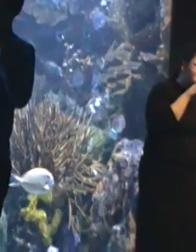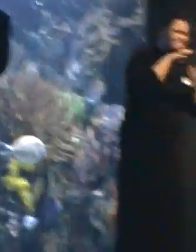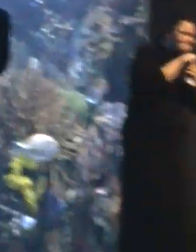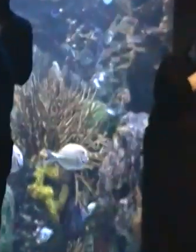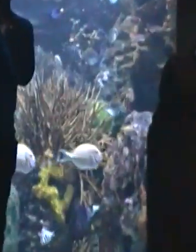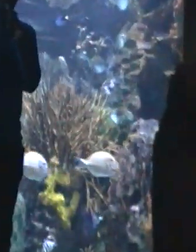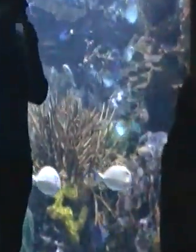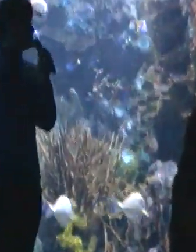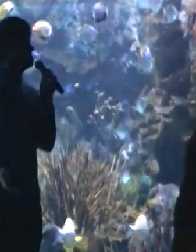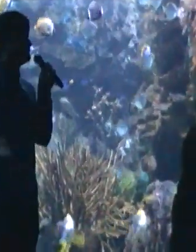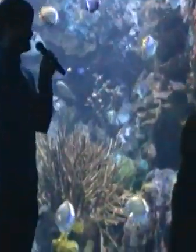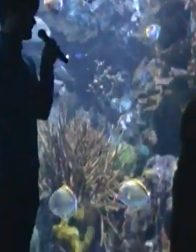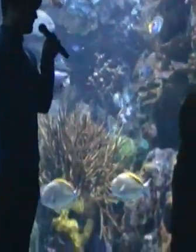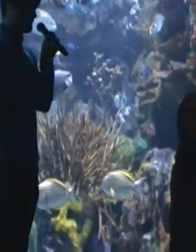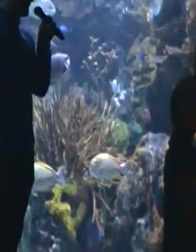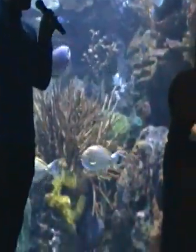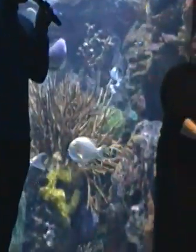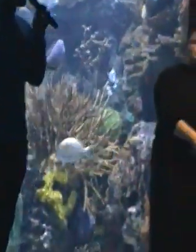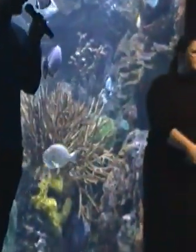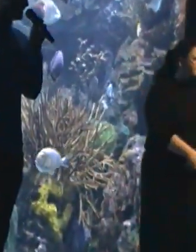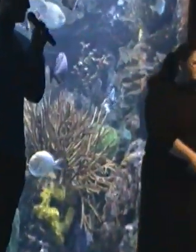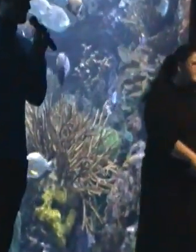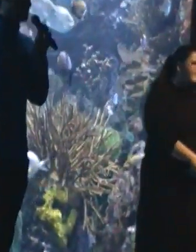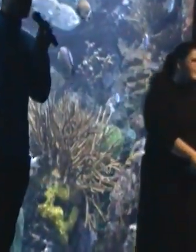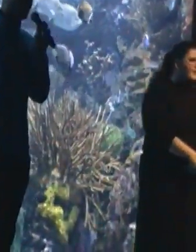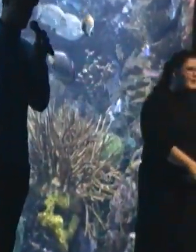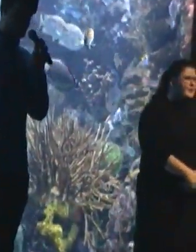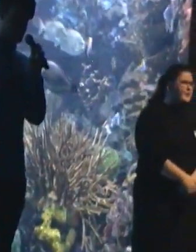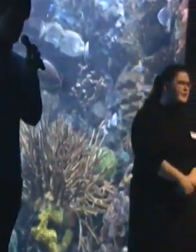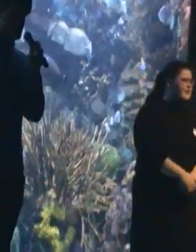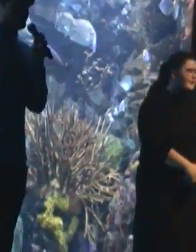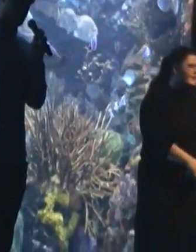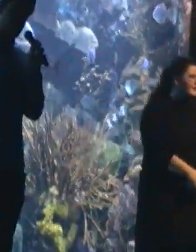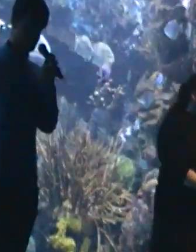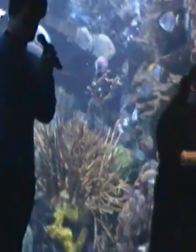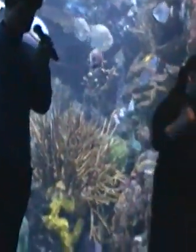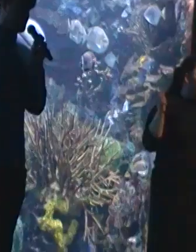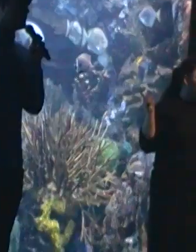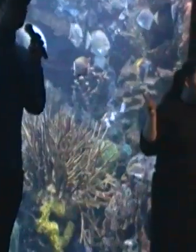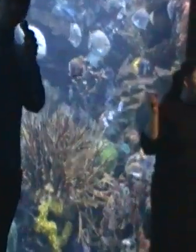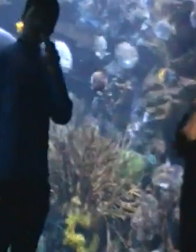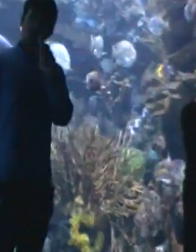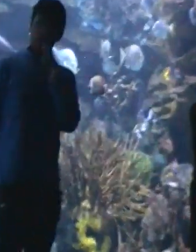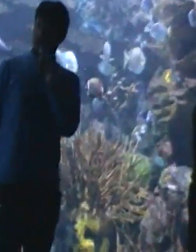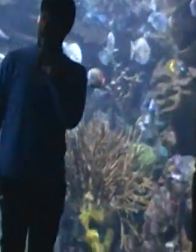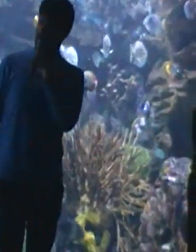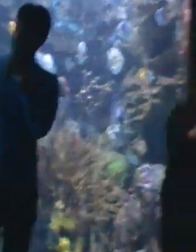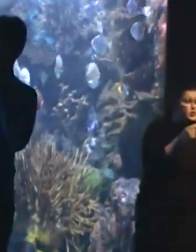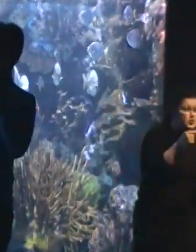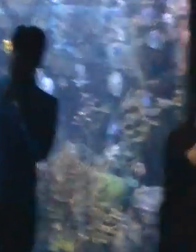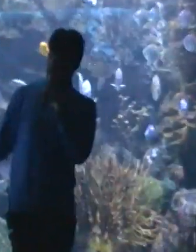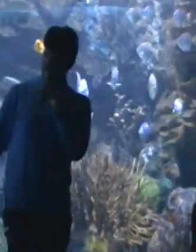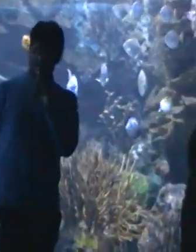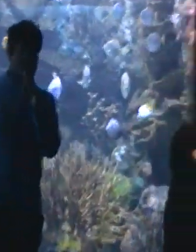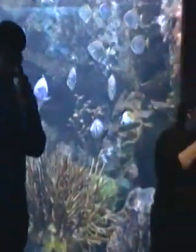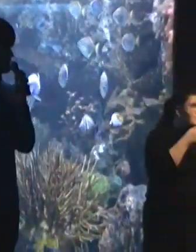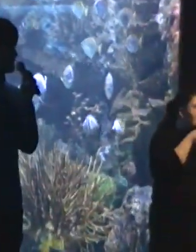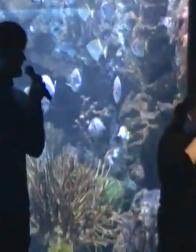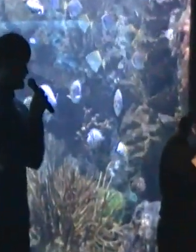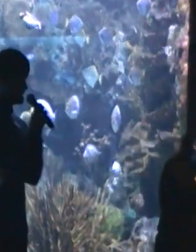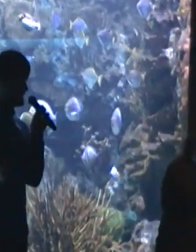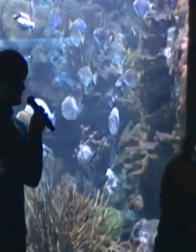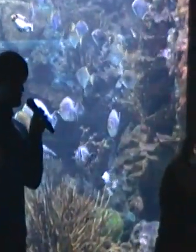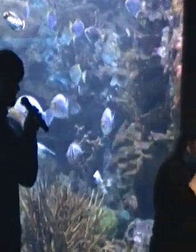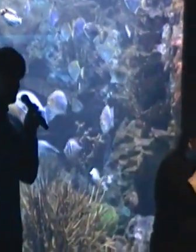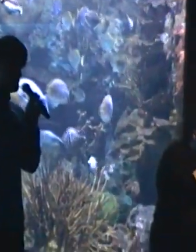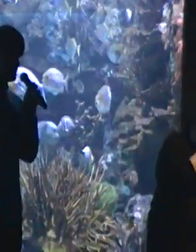Similarly, unicorn fish here, just like the fox-faced rabbitfish, they spend a lot of time grazing for food. I personally think the shape